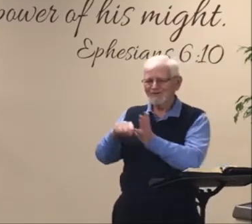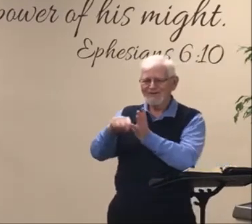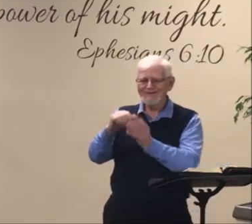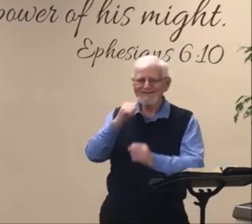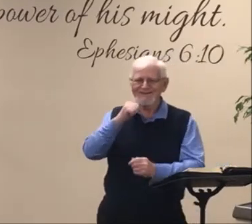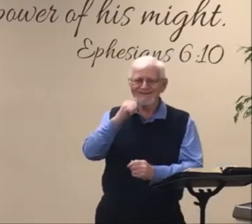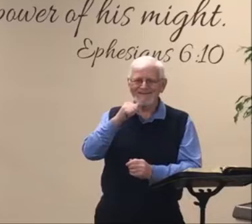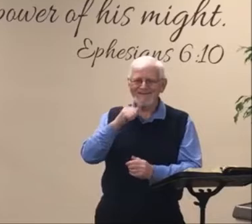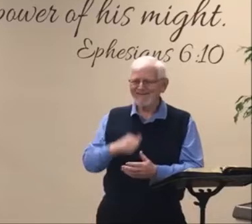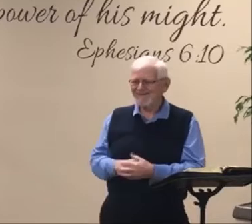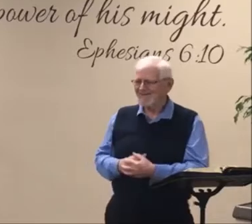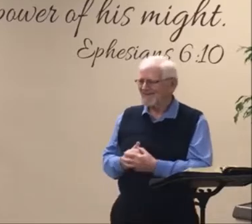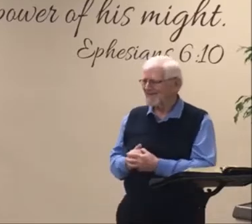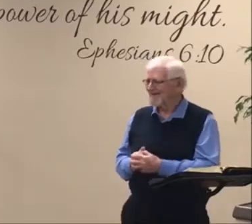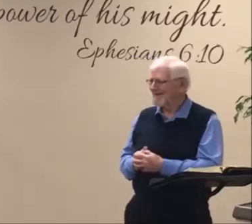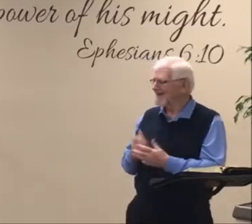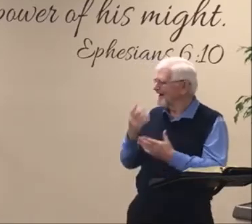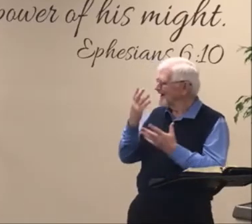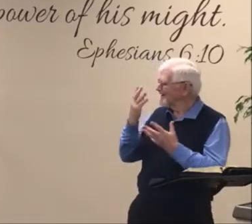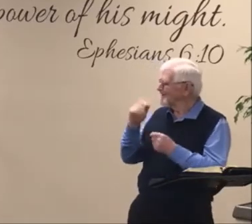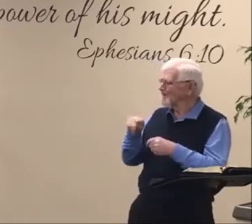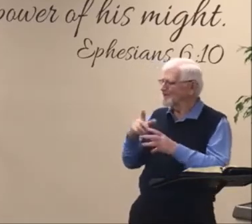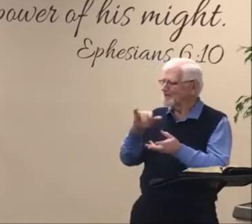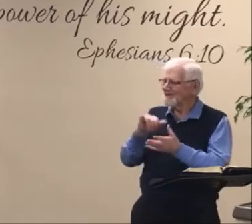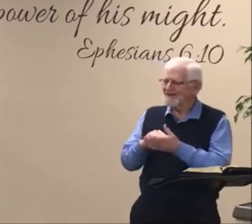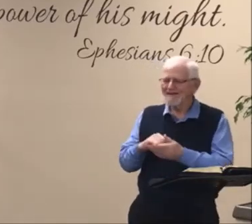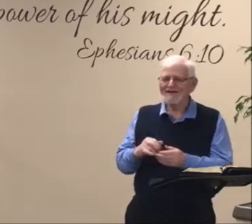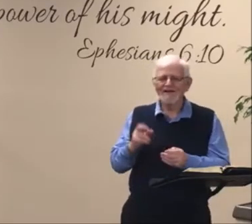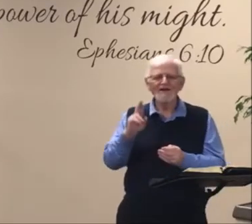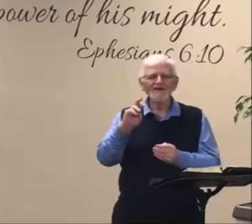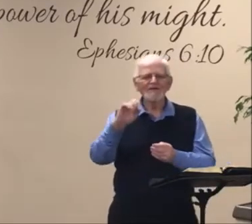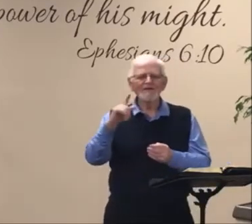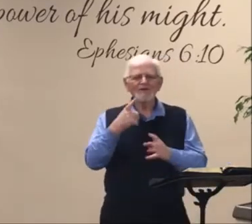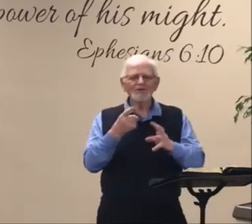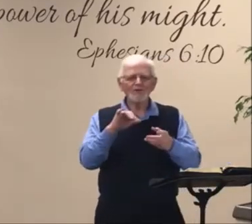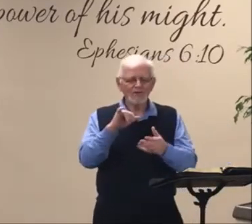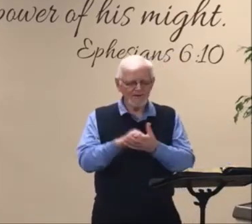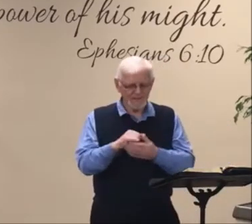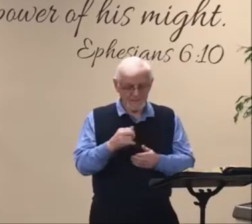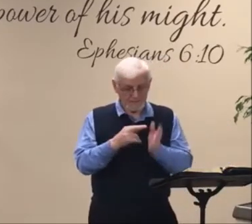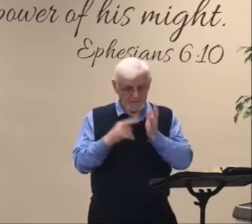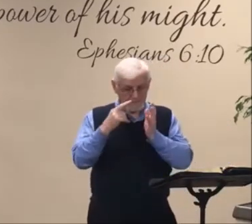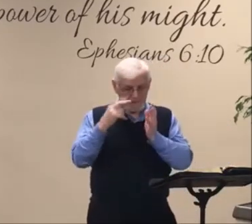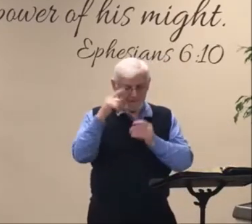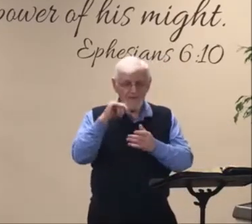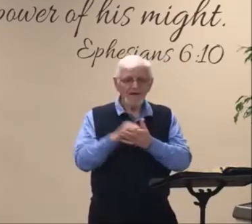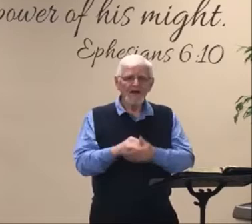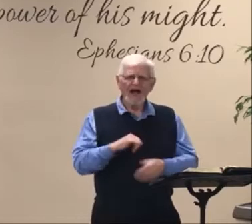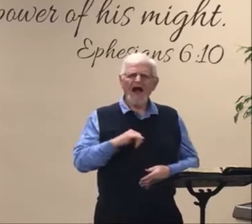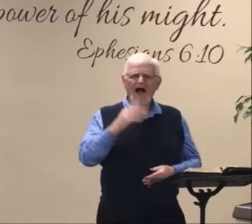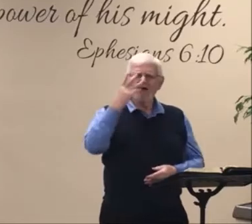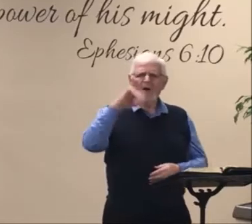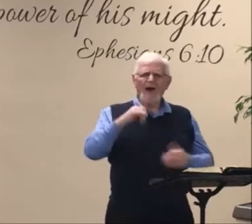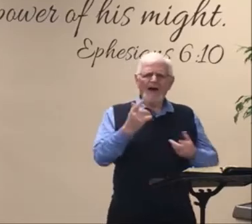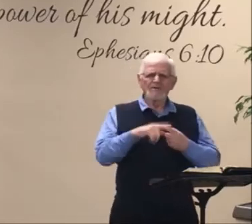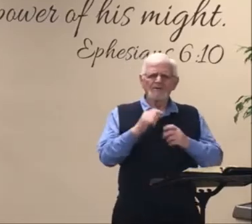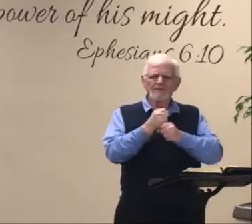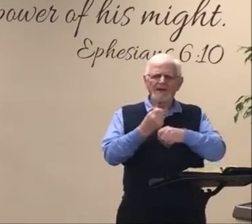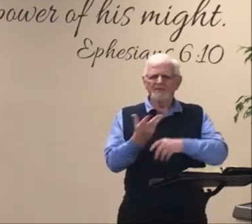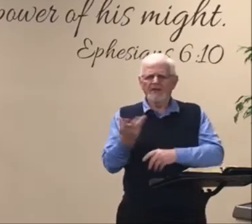me. I know how you should do this. And Rachel says, well, there's a reason we don't do it this way. And Jacob says, I know how to make things